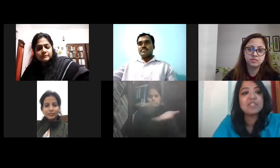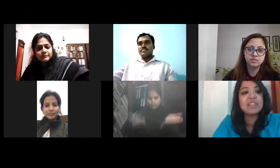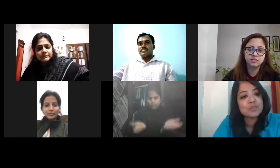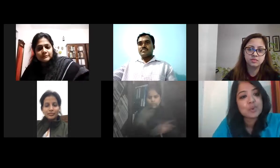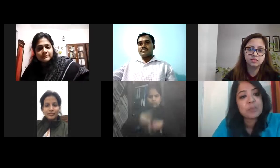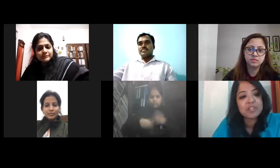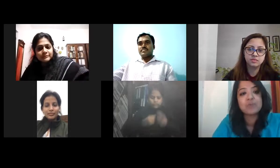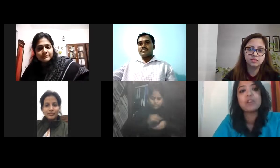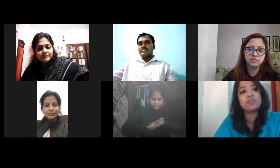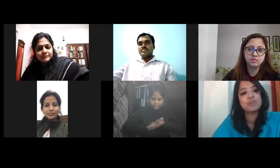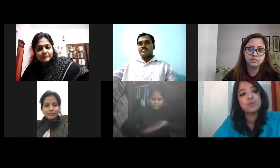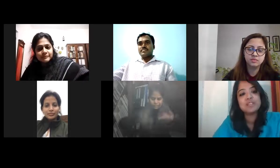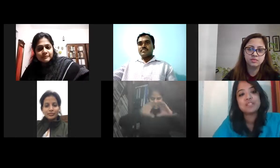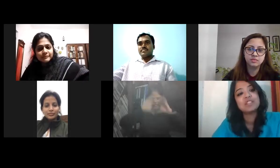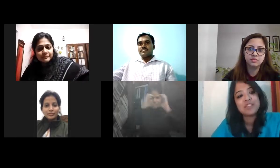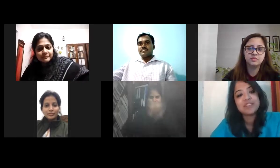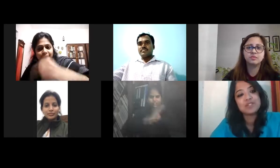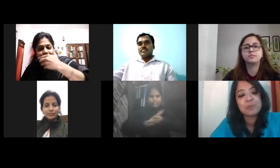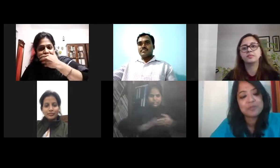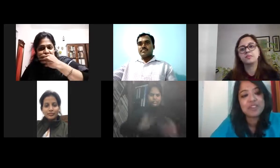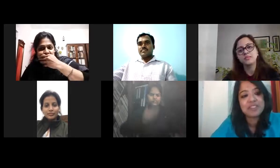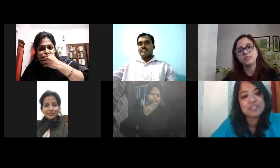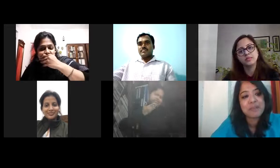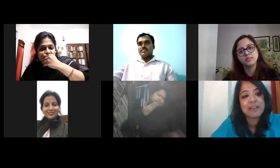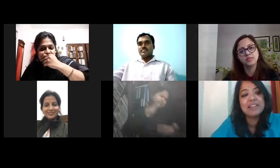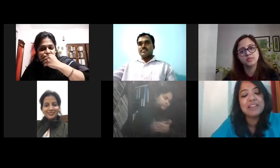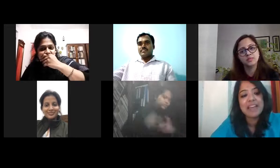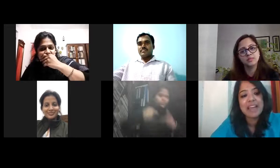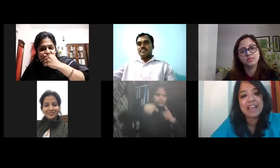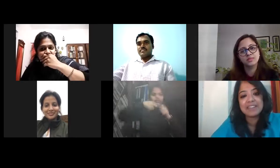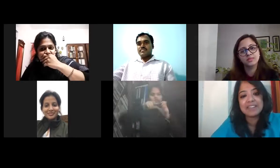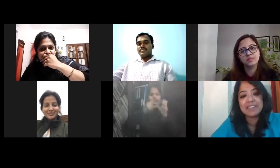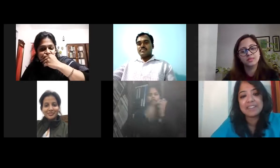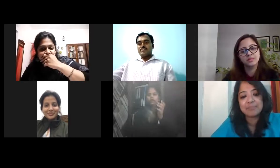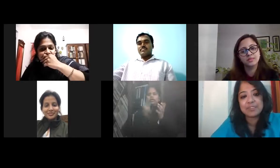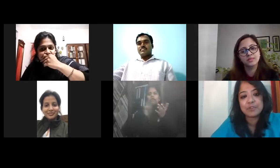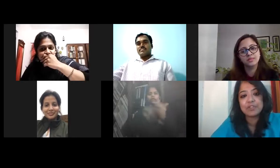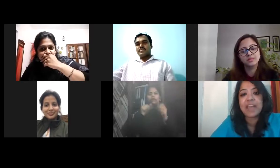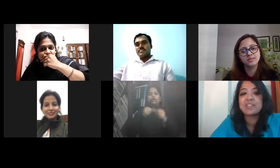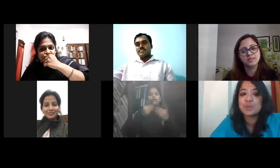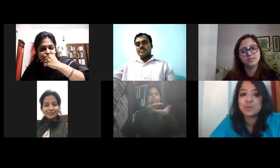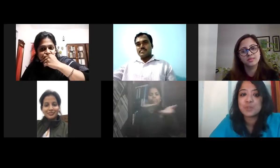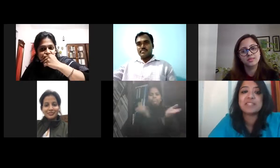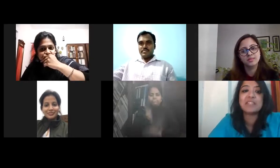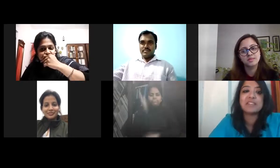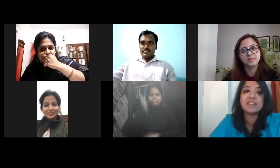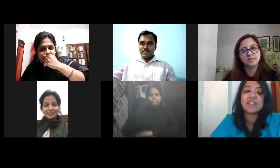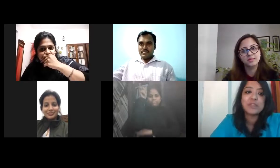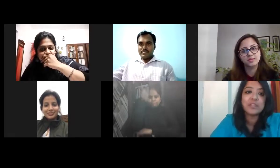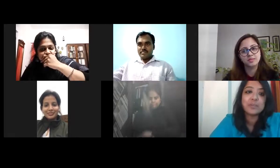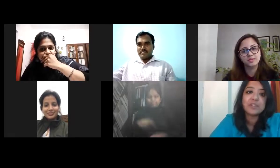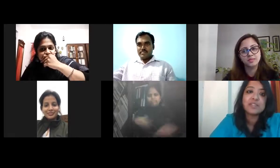of the session. Thank you so much, Karuna, for doing such a great job of chairing this panel. And, thanks to the